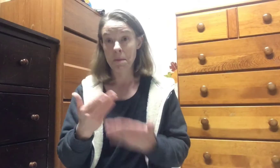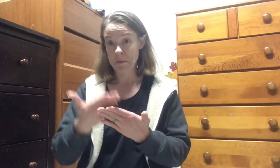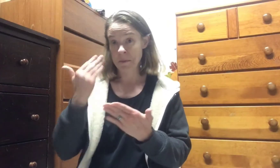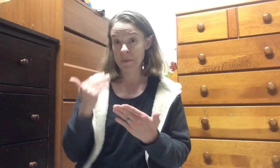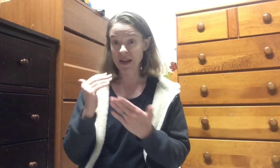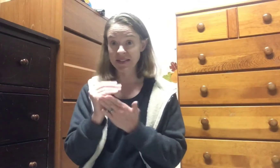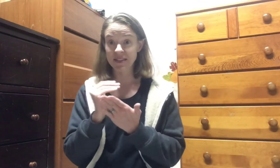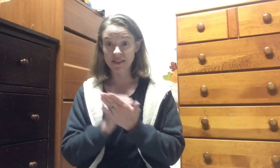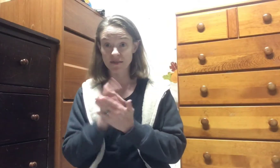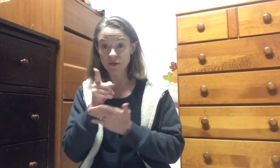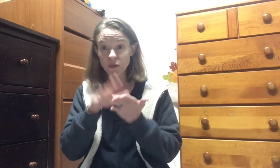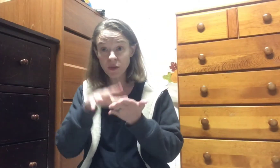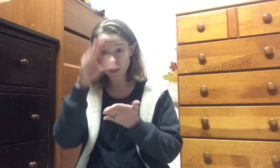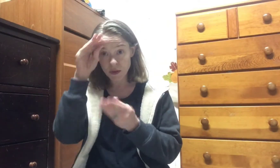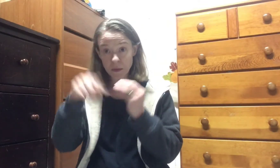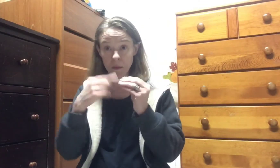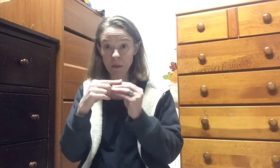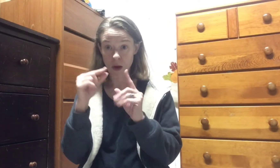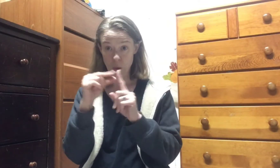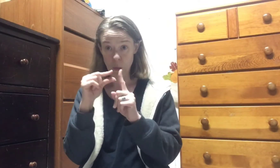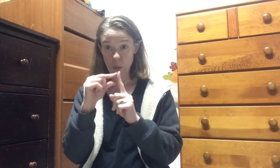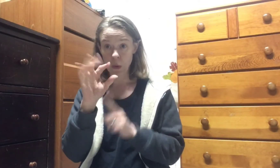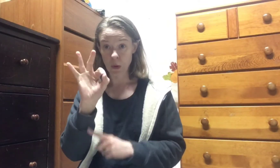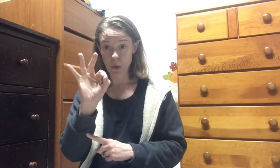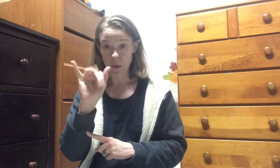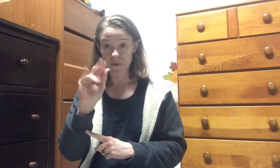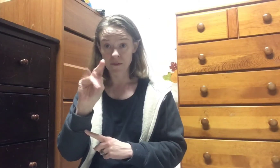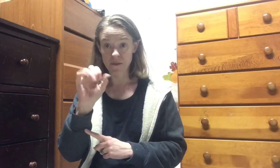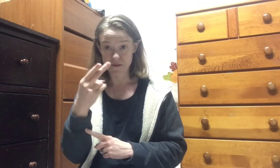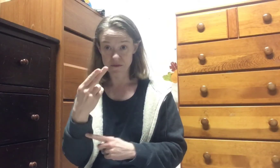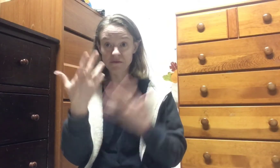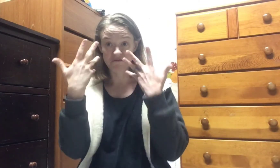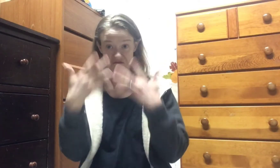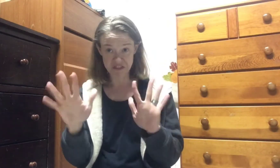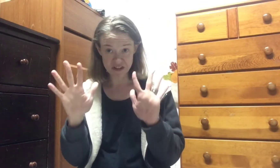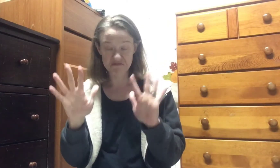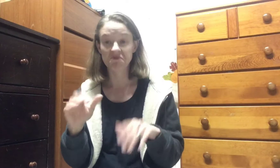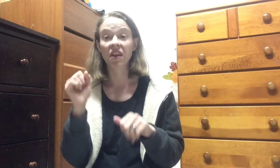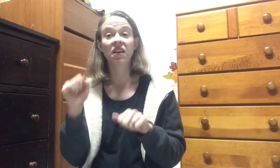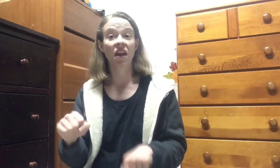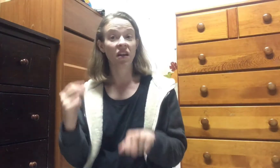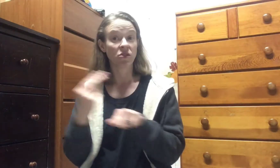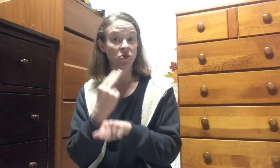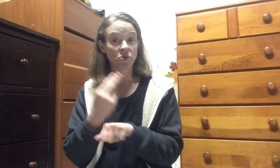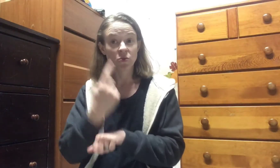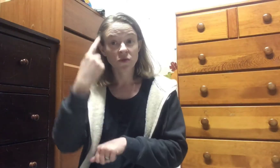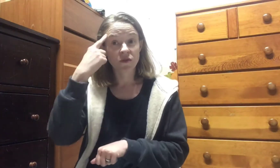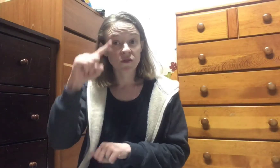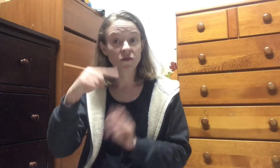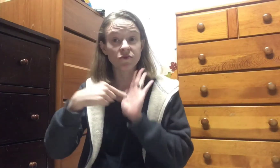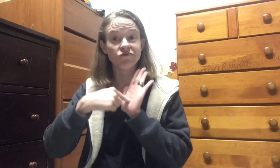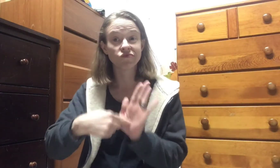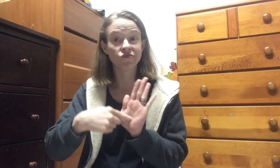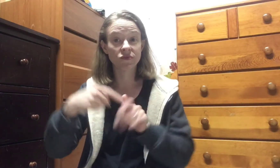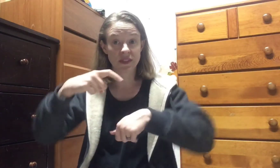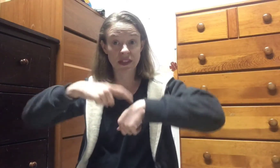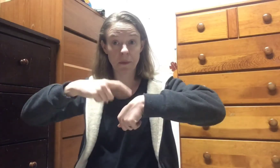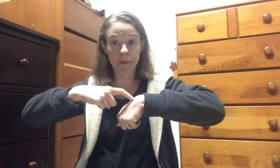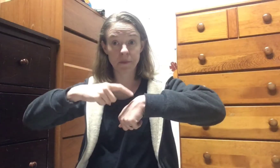Okay, in a previous lesson, you learned about the word finish and that it can be used